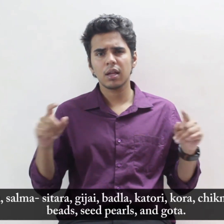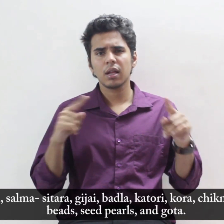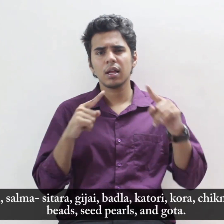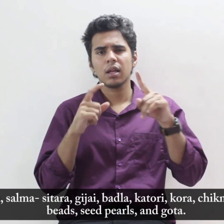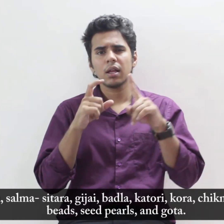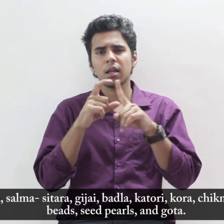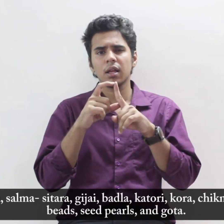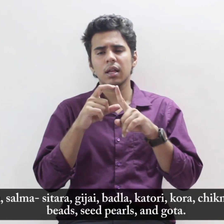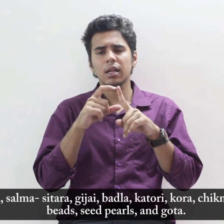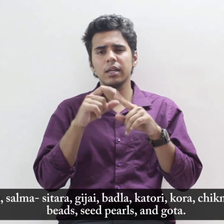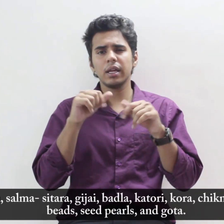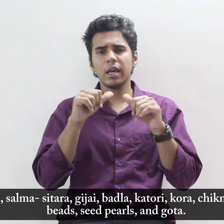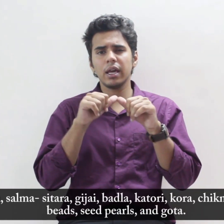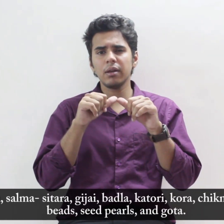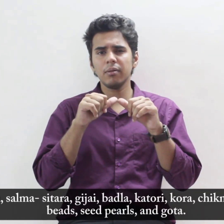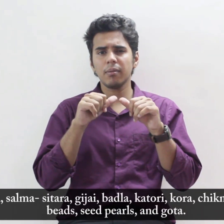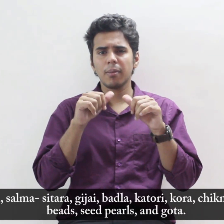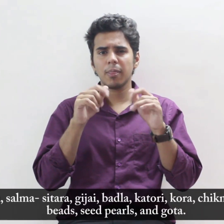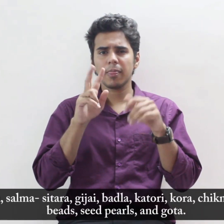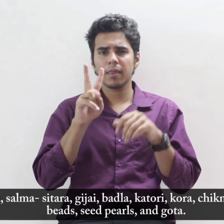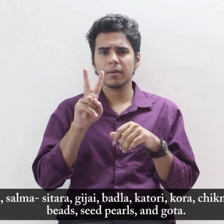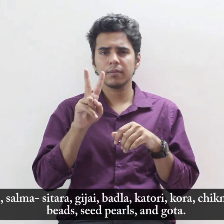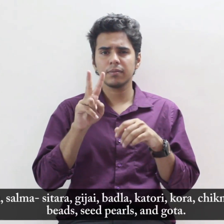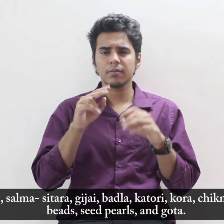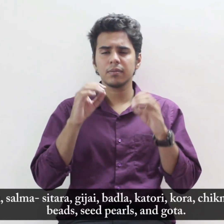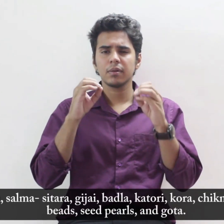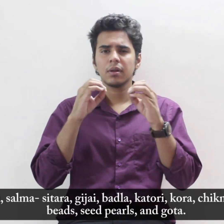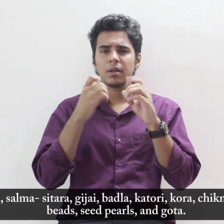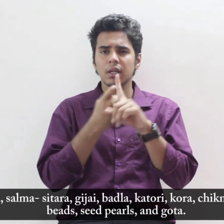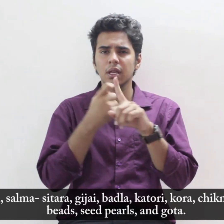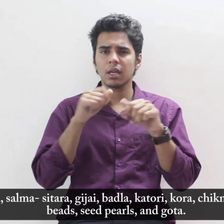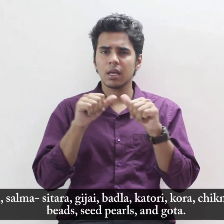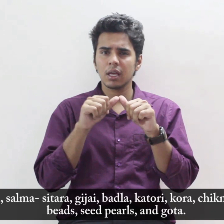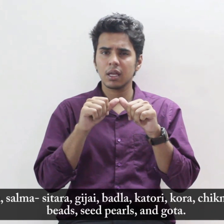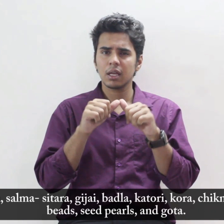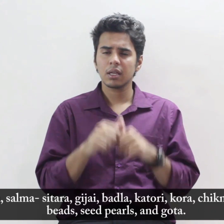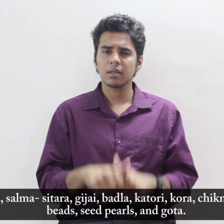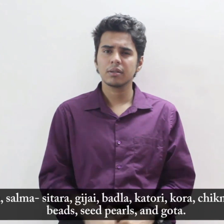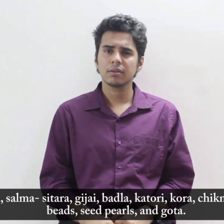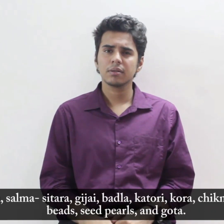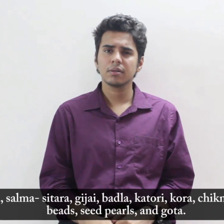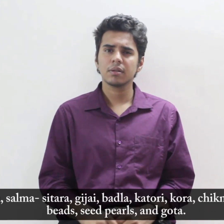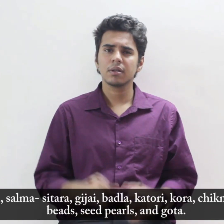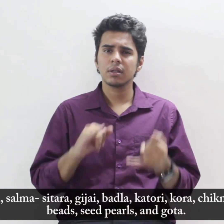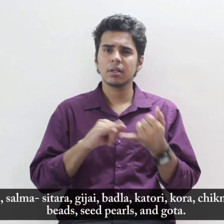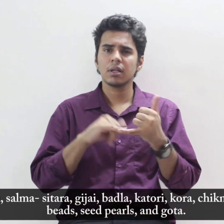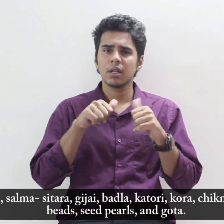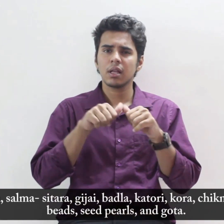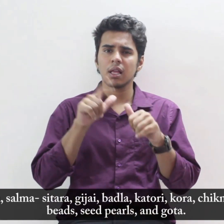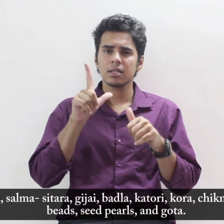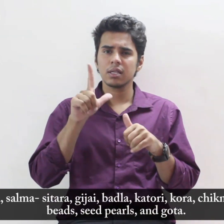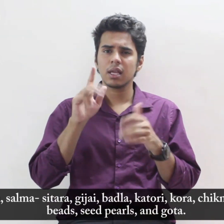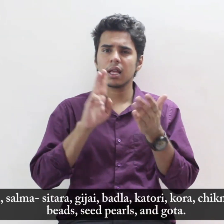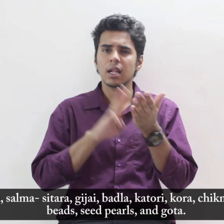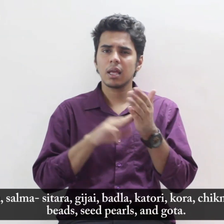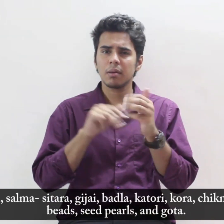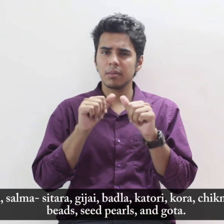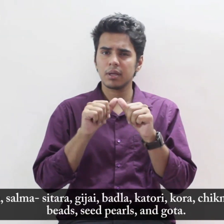like dabka, salma sitara, gijai, padla, katori,